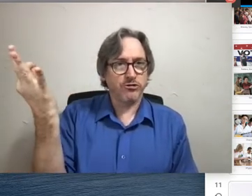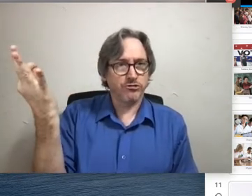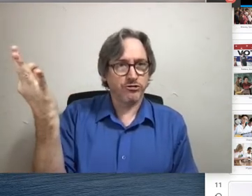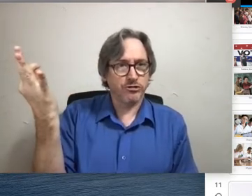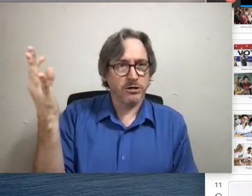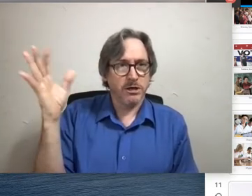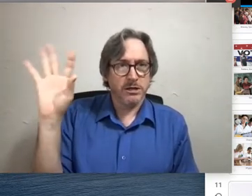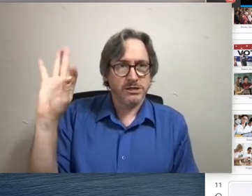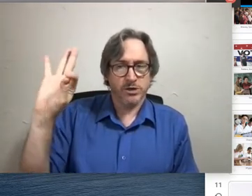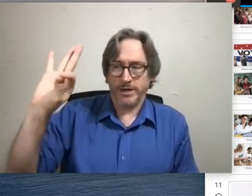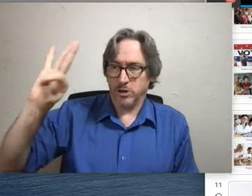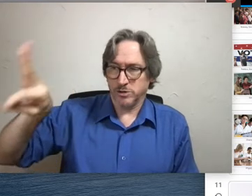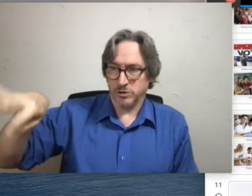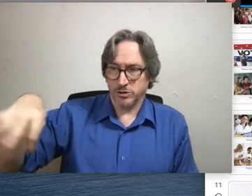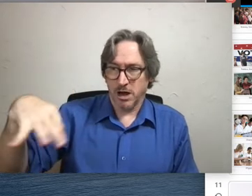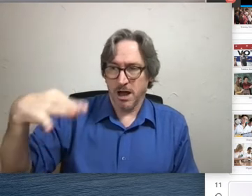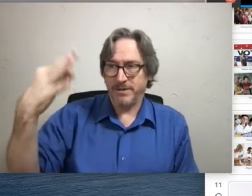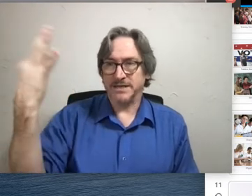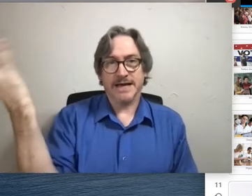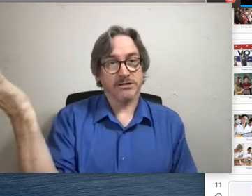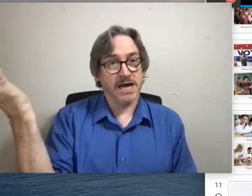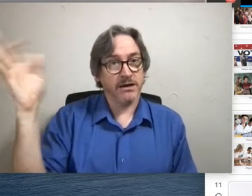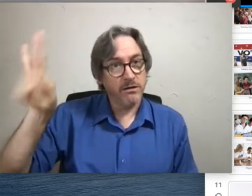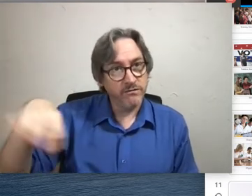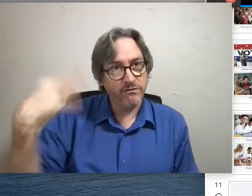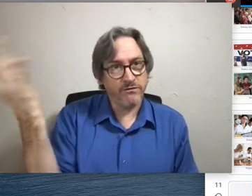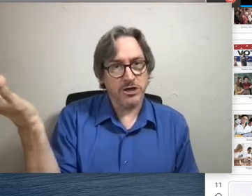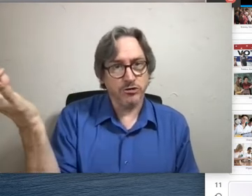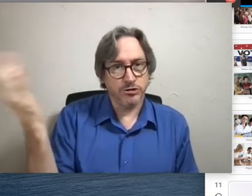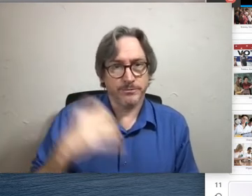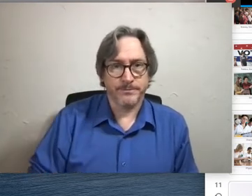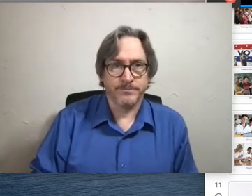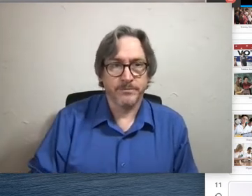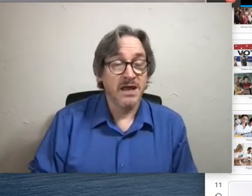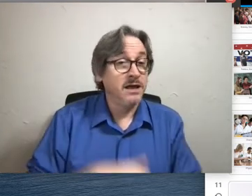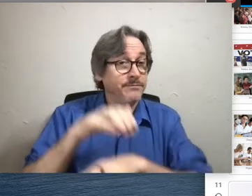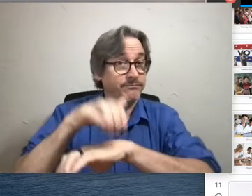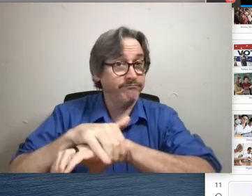French. So it goes up and to the outside. French.